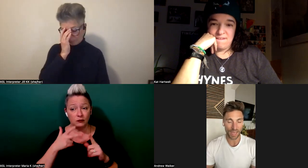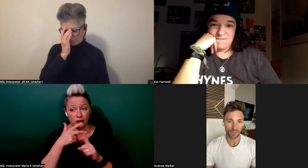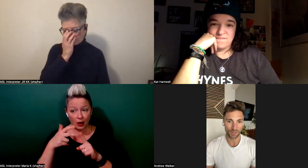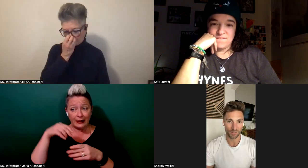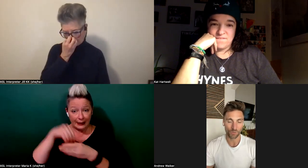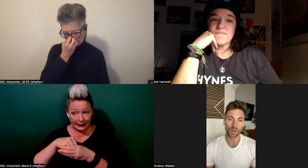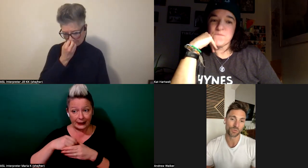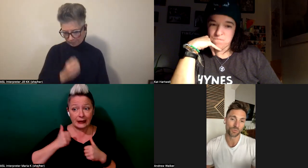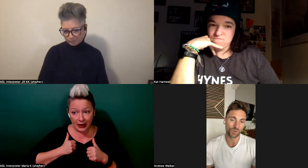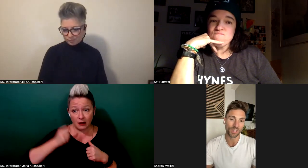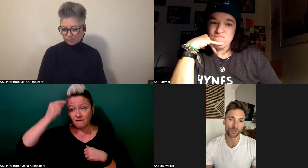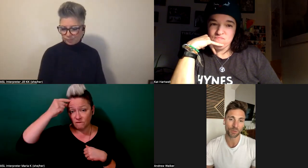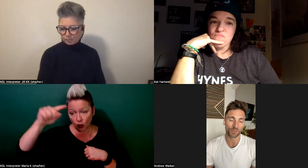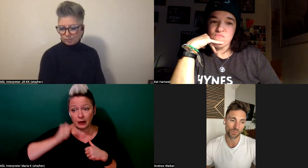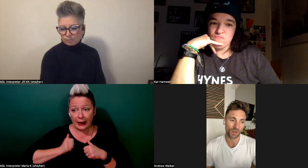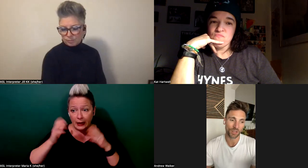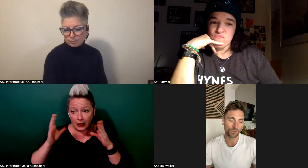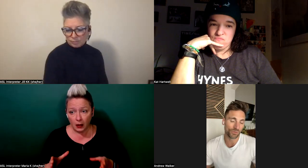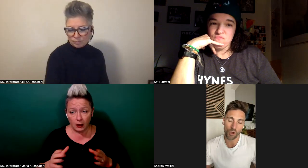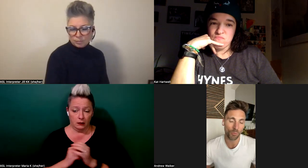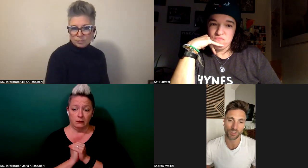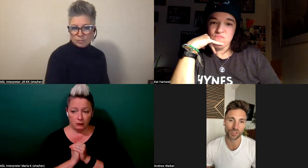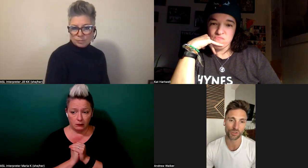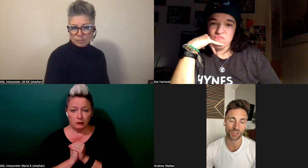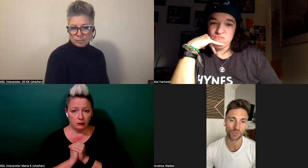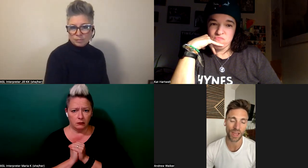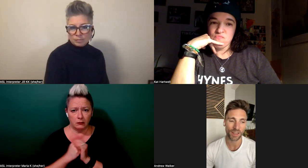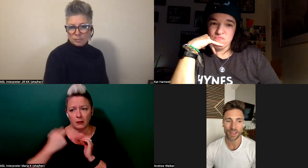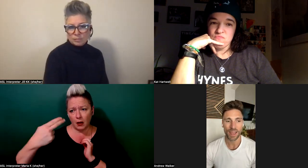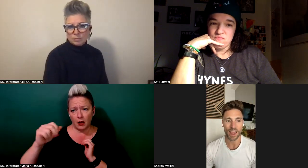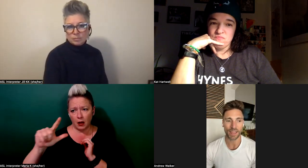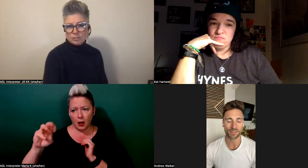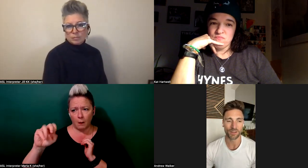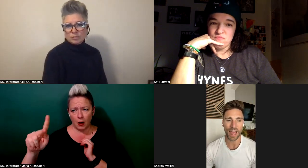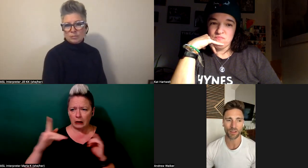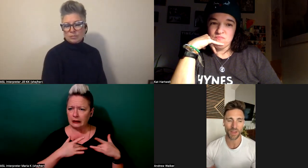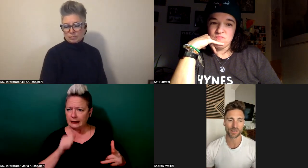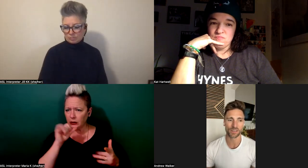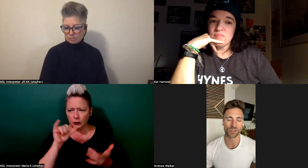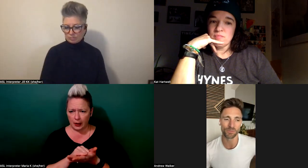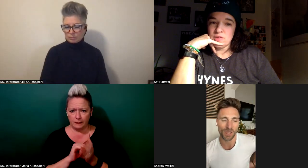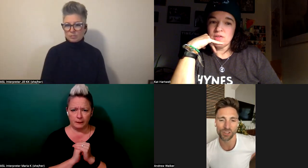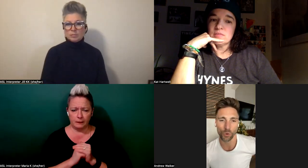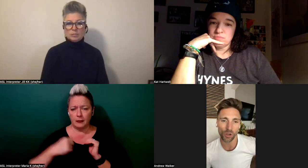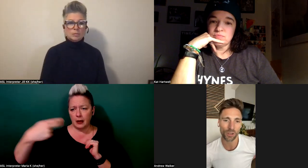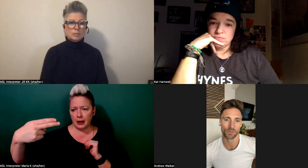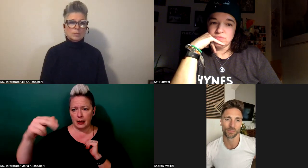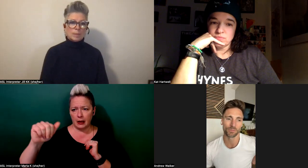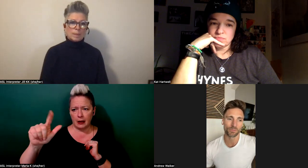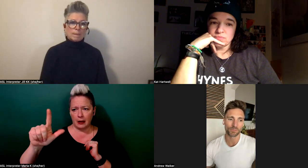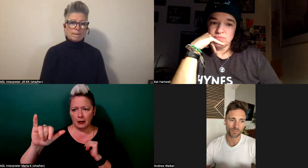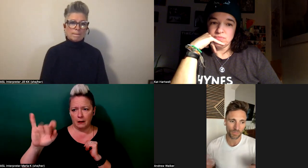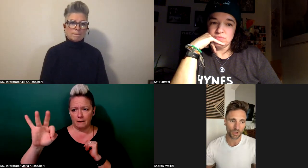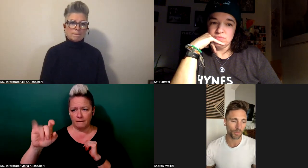for Canada was really incredible. It was one, Hallmark doesn't usually do that. And Halifax is such a